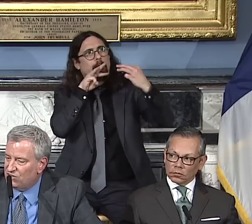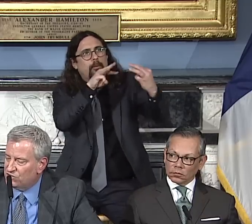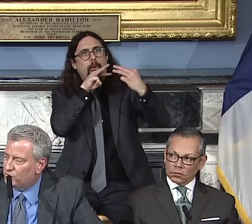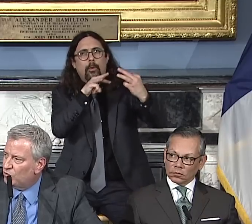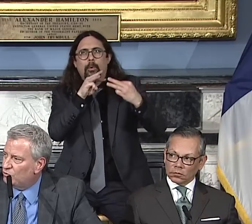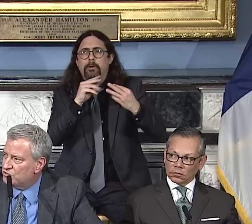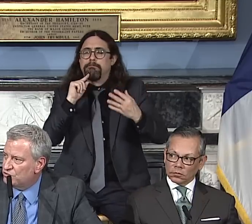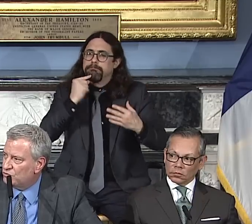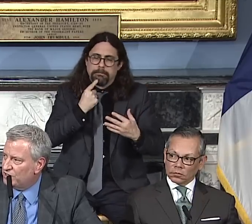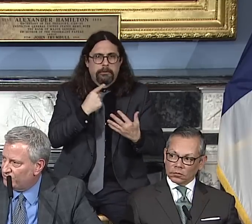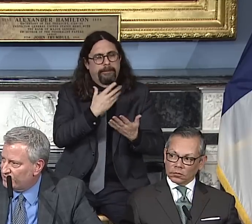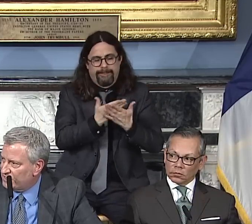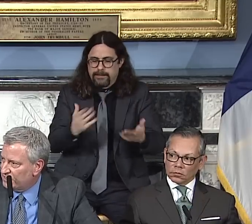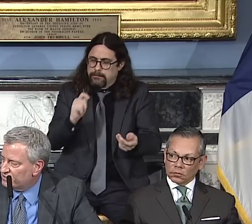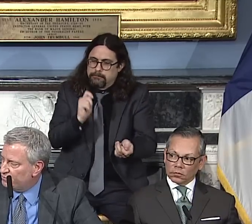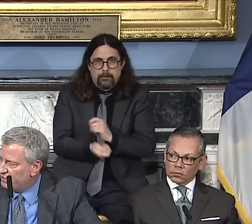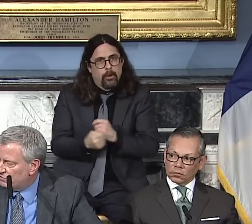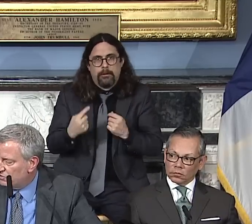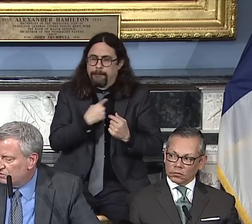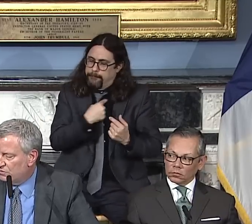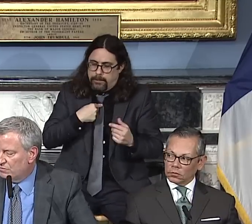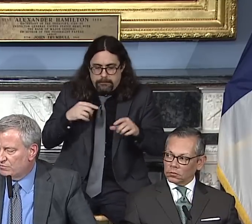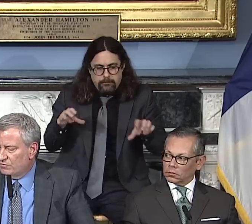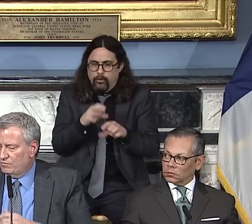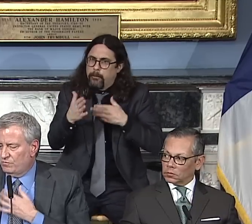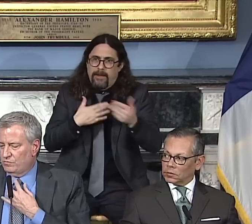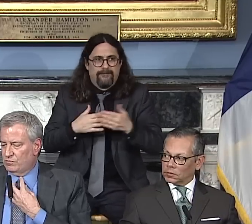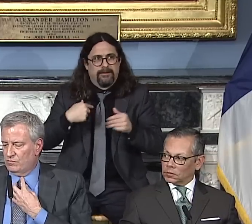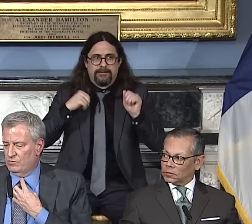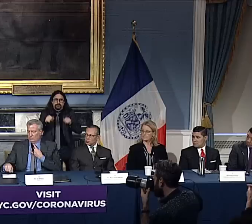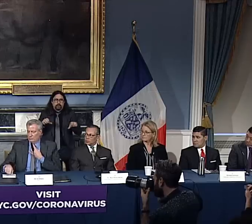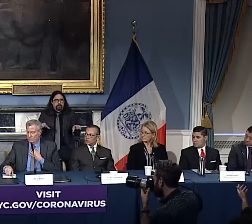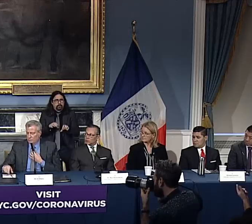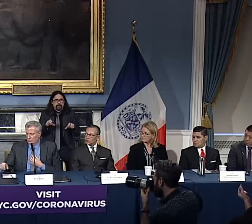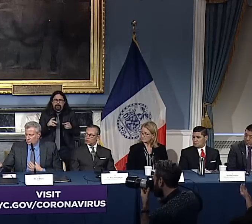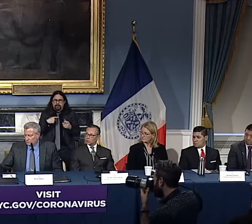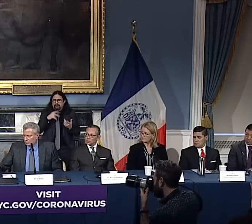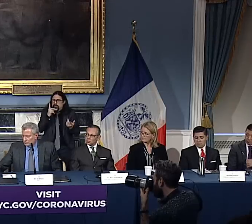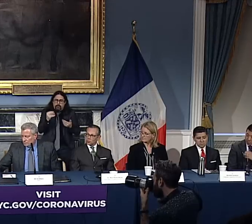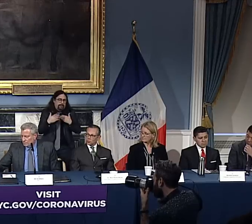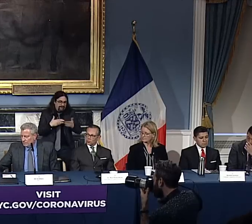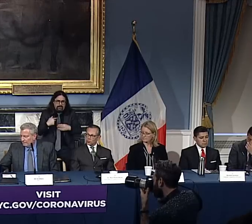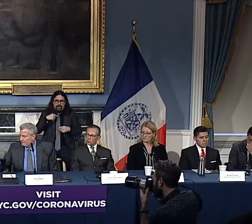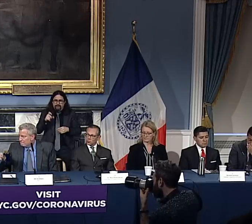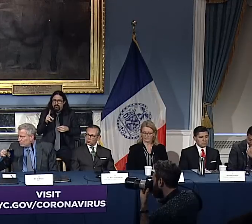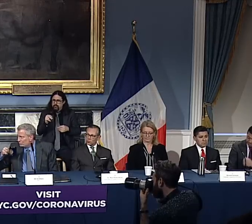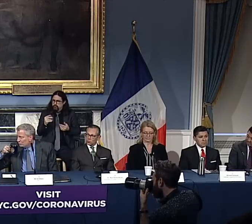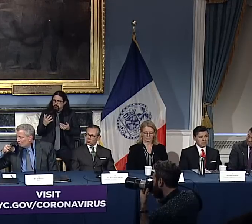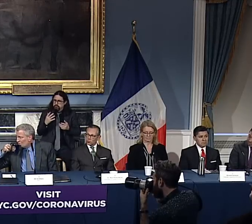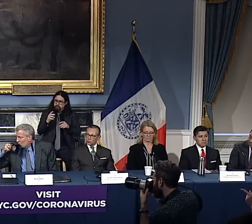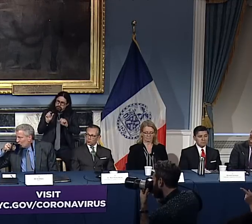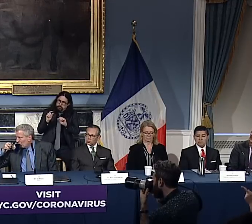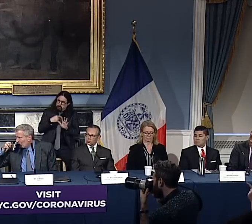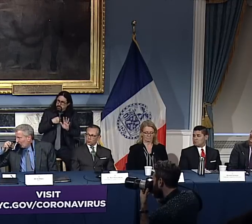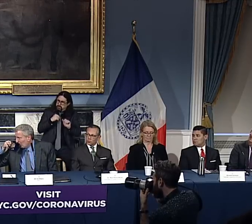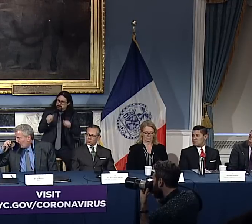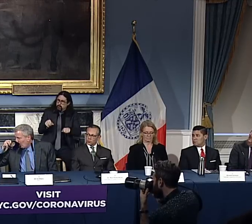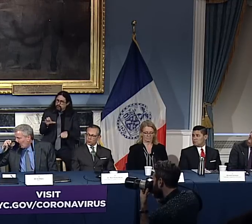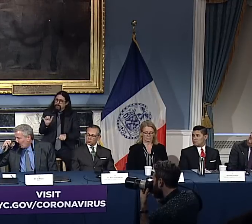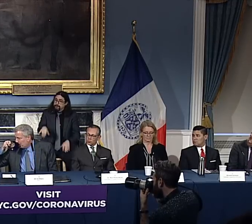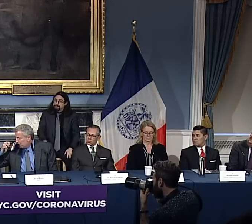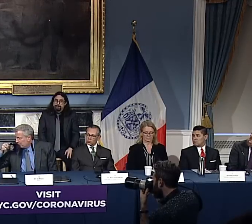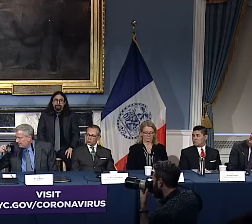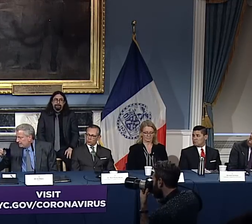you change their roles, you do whatever it takes. Mitch. One of the ways New York City is so lucky is because there is a very strong